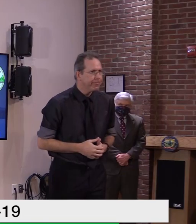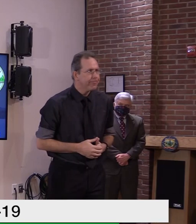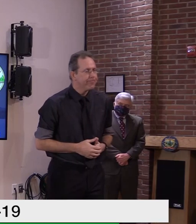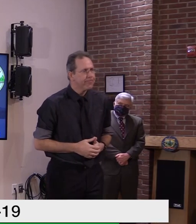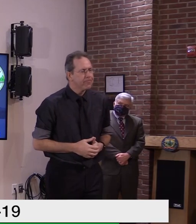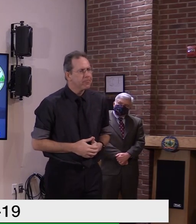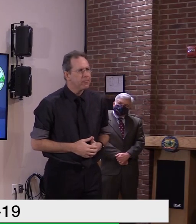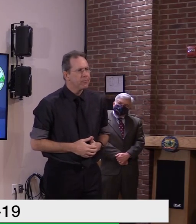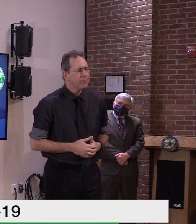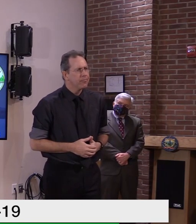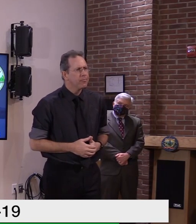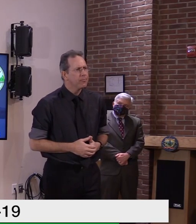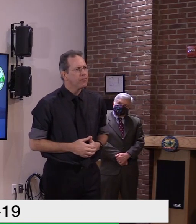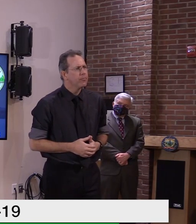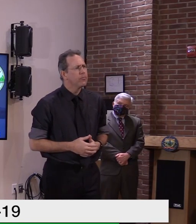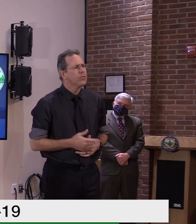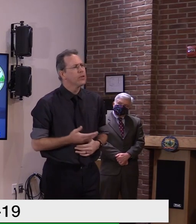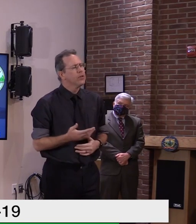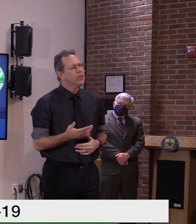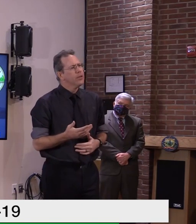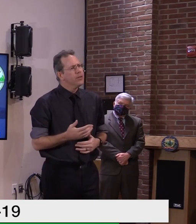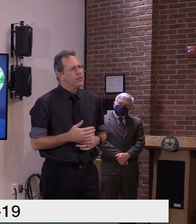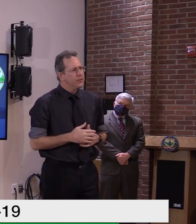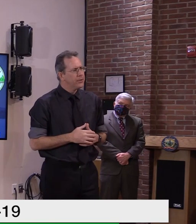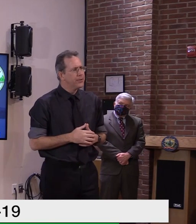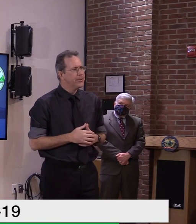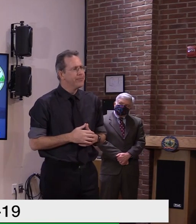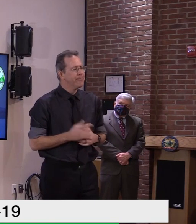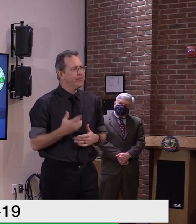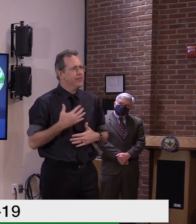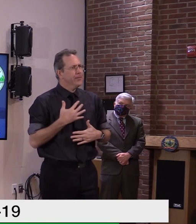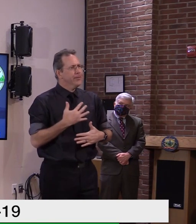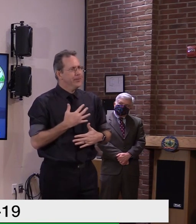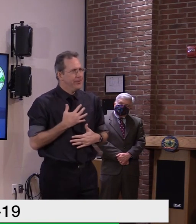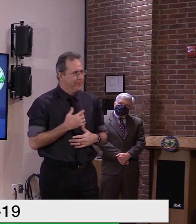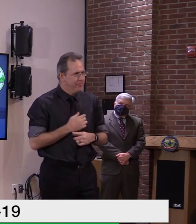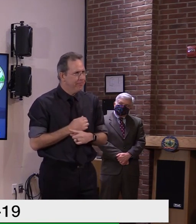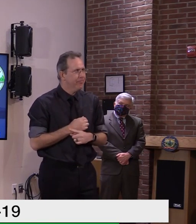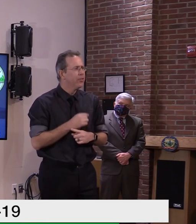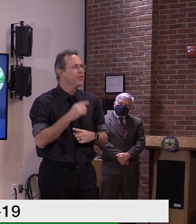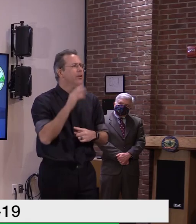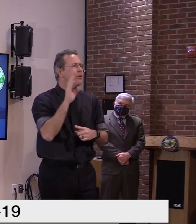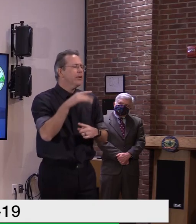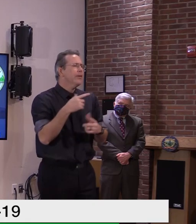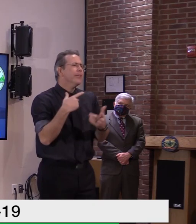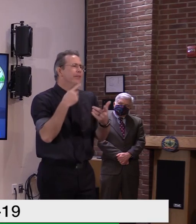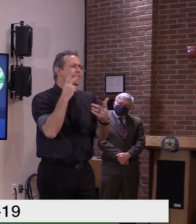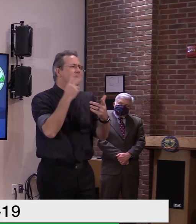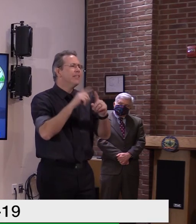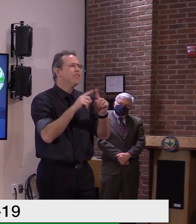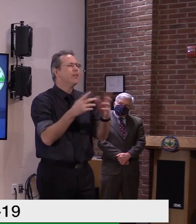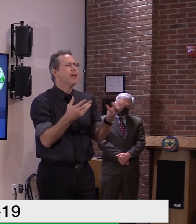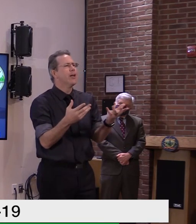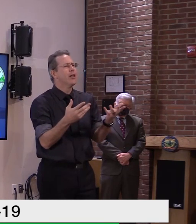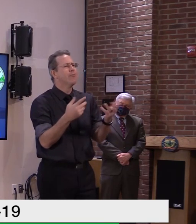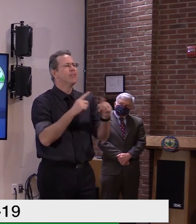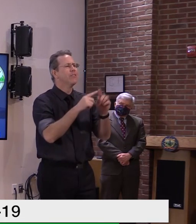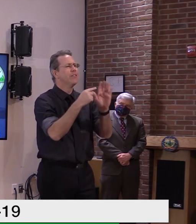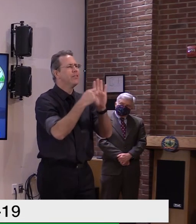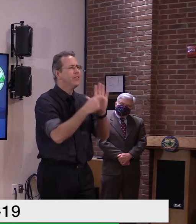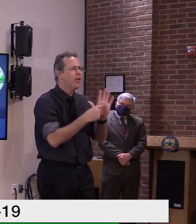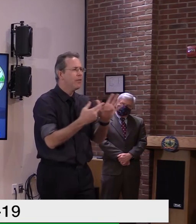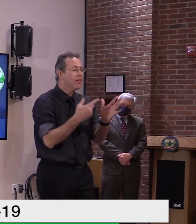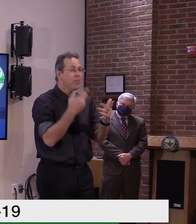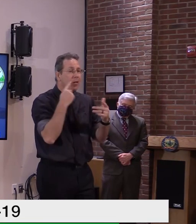Number three, it's not going to produce a different clinical syndrome. still going to have the traditional kinds